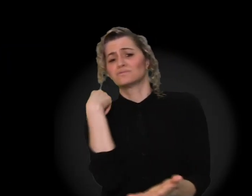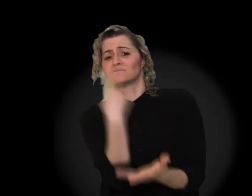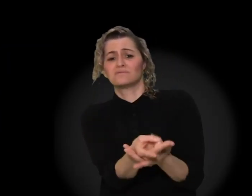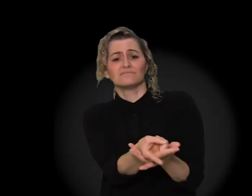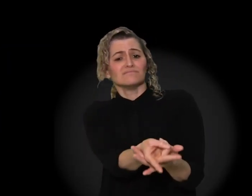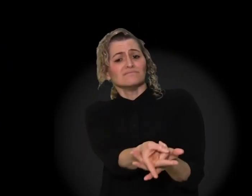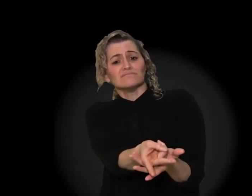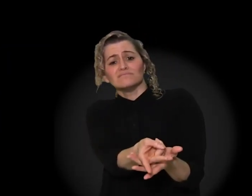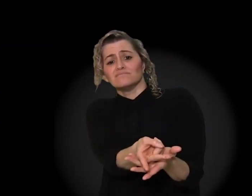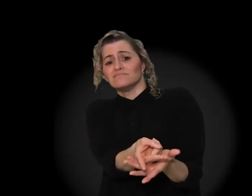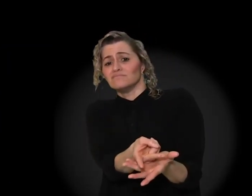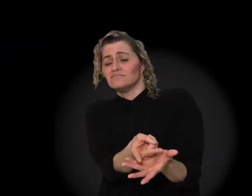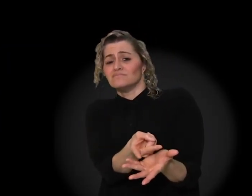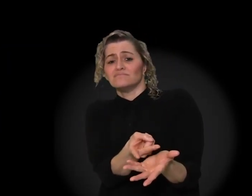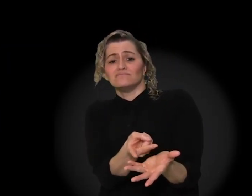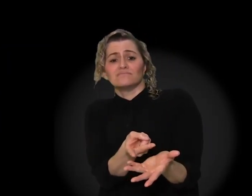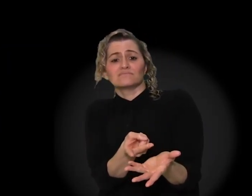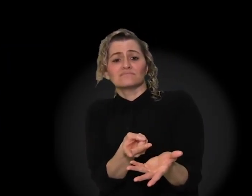wanna be